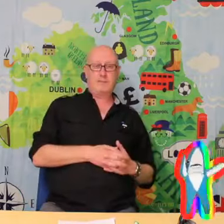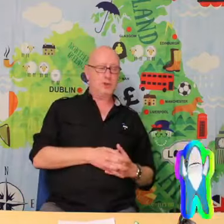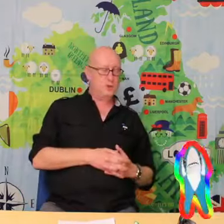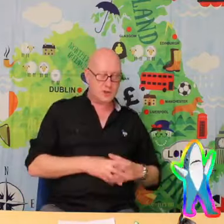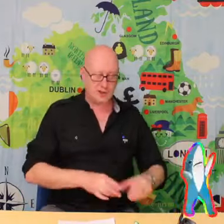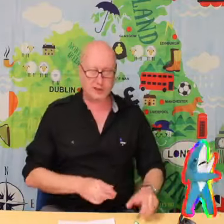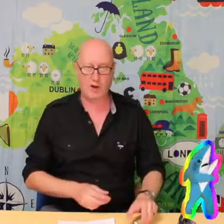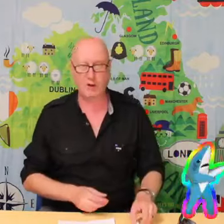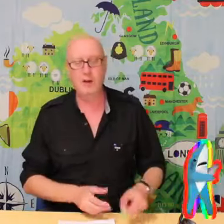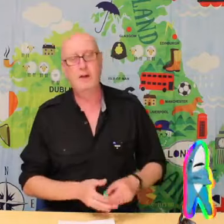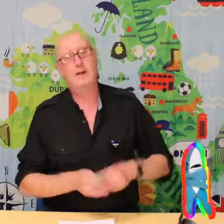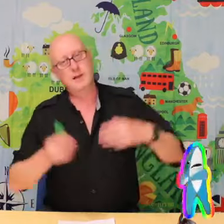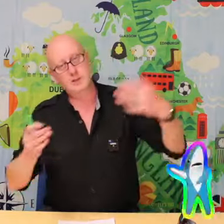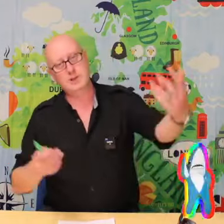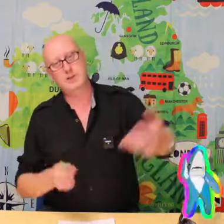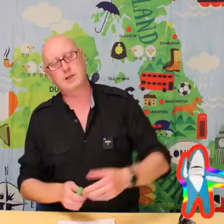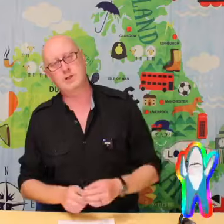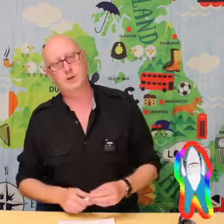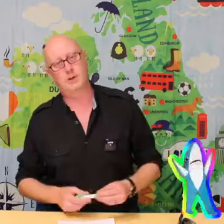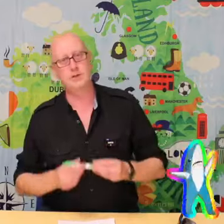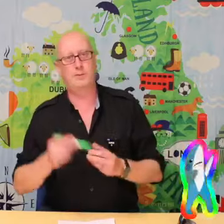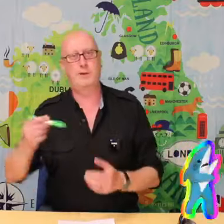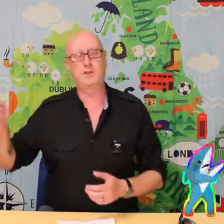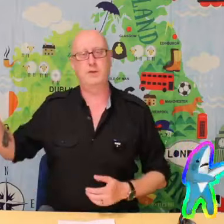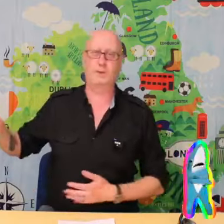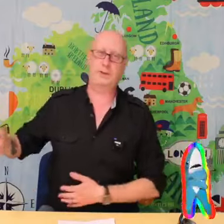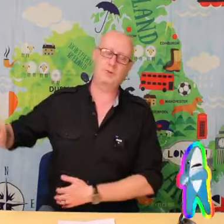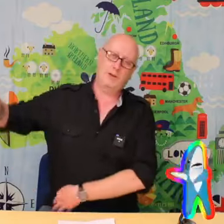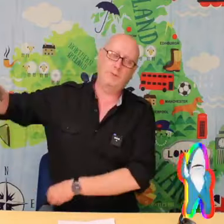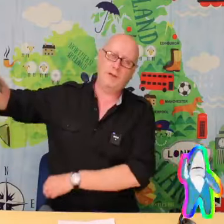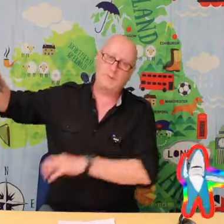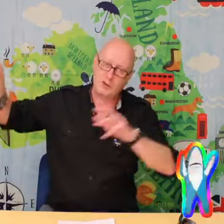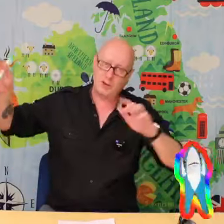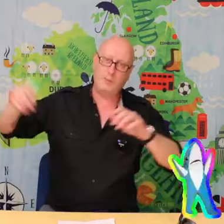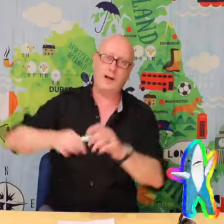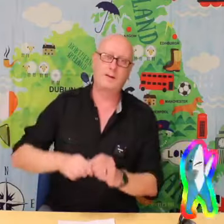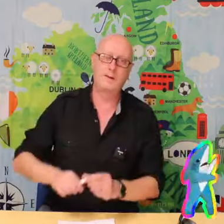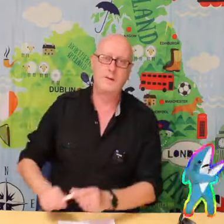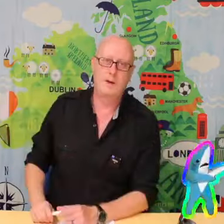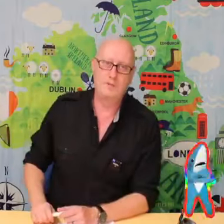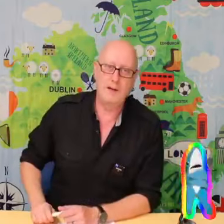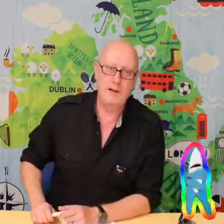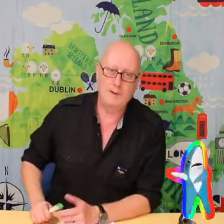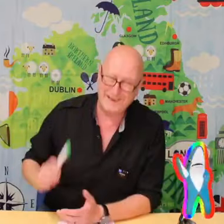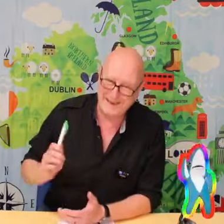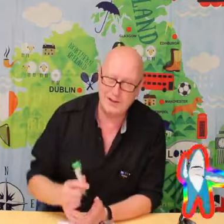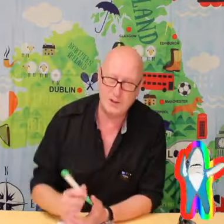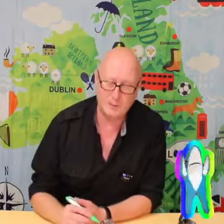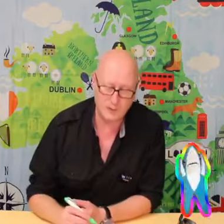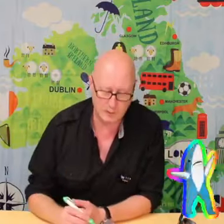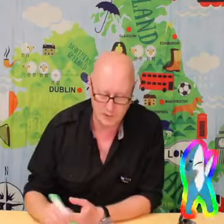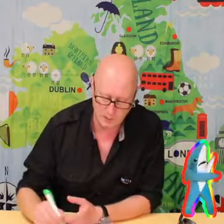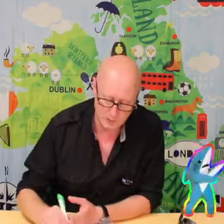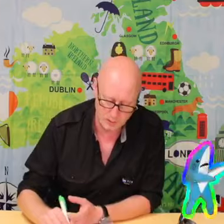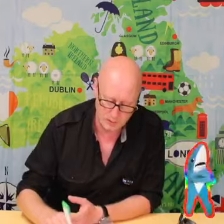We're just ticking along, yep. as you know, and as we mentioned over the weeks, we get the trickle back of people again. Just for those who